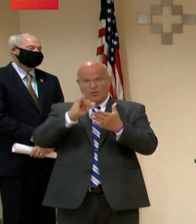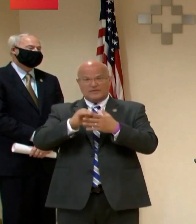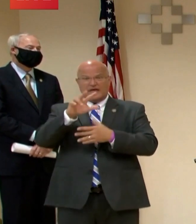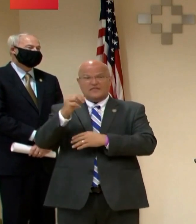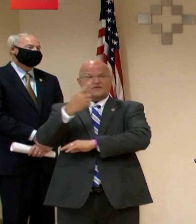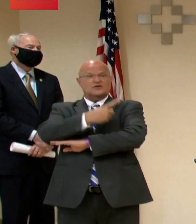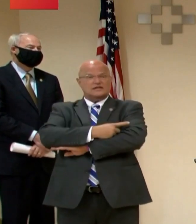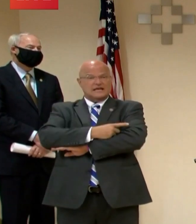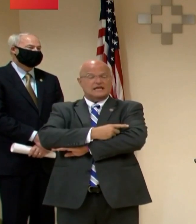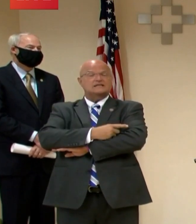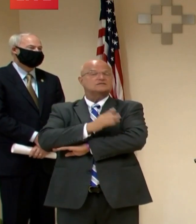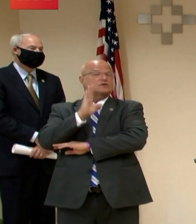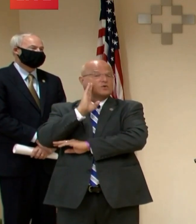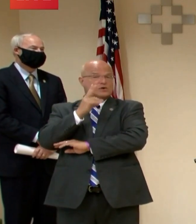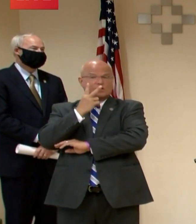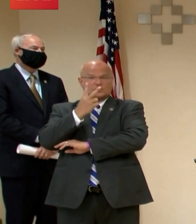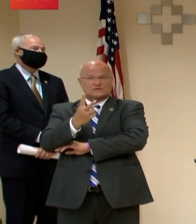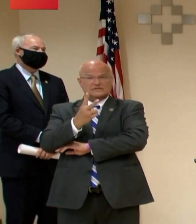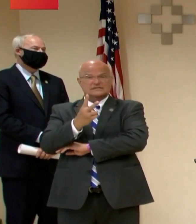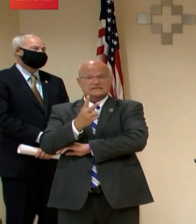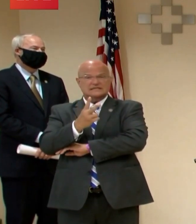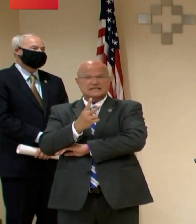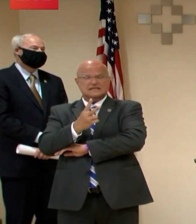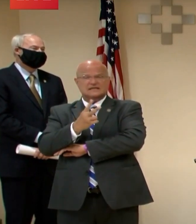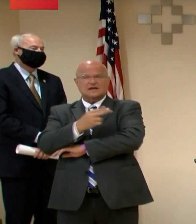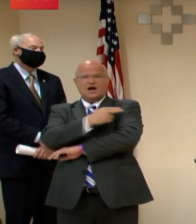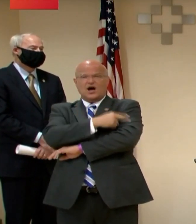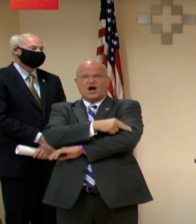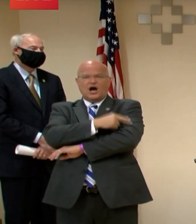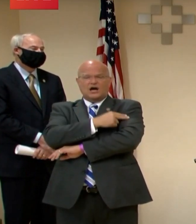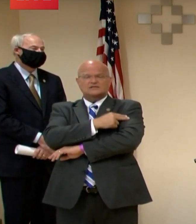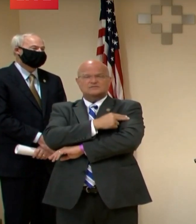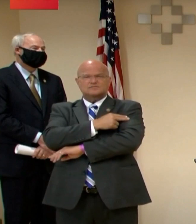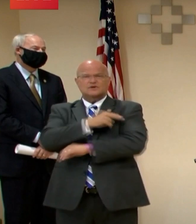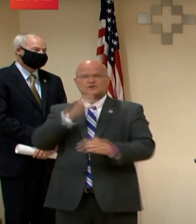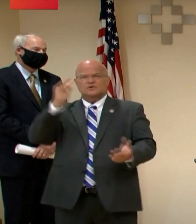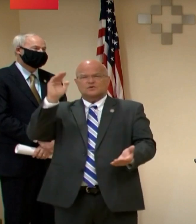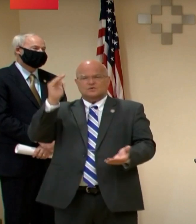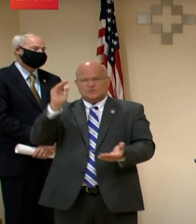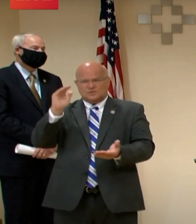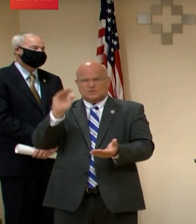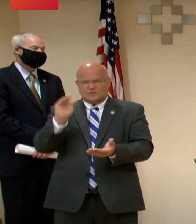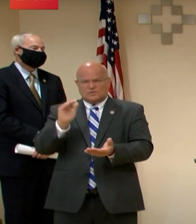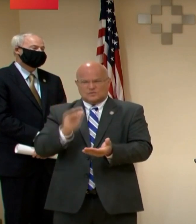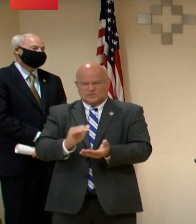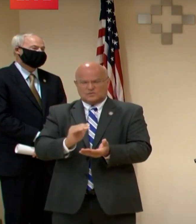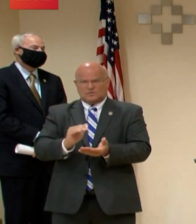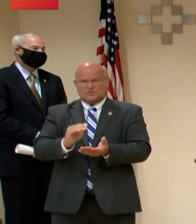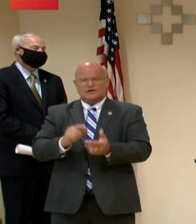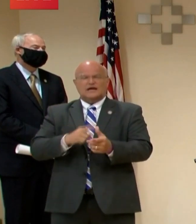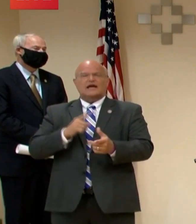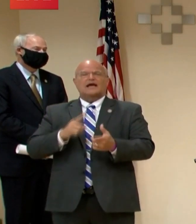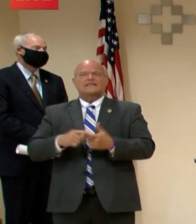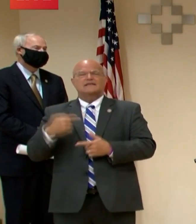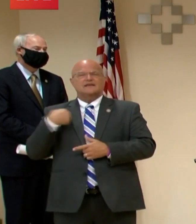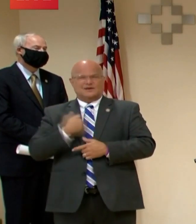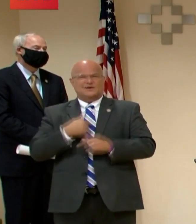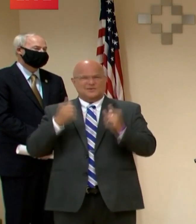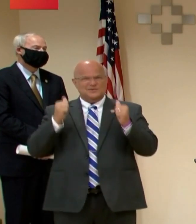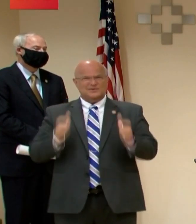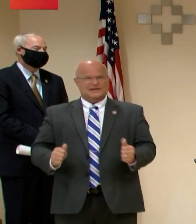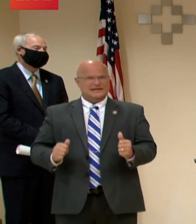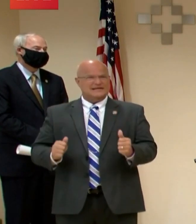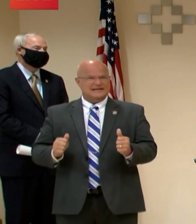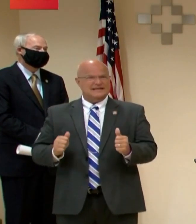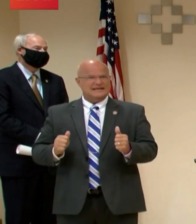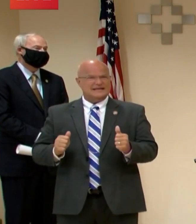30 days is we'll in fact see hospital volumes decrease, and then we'll be able